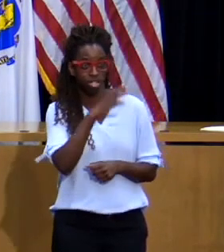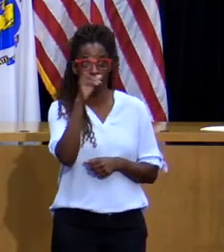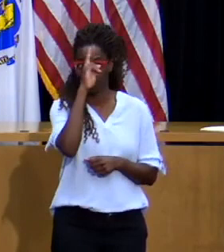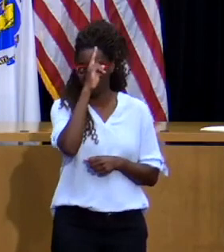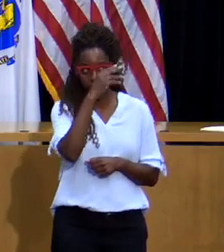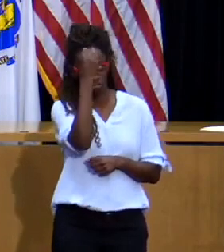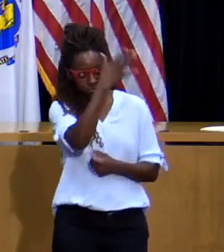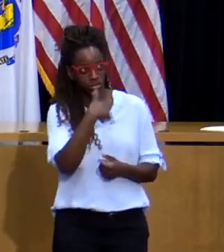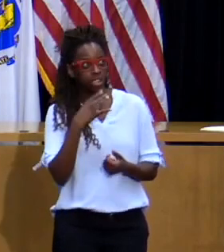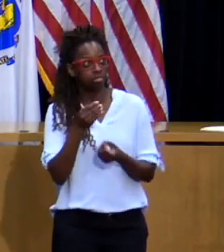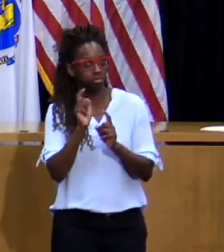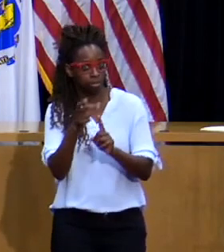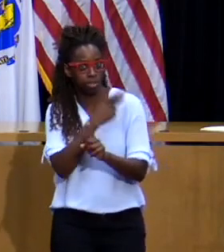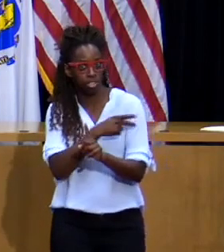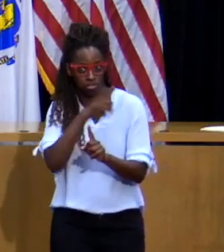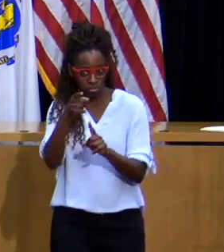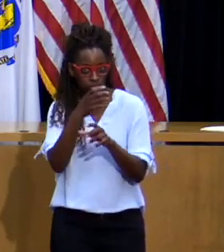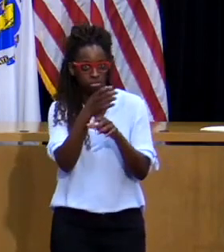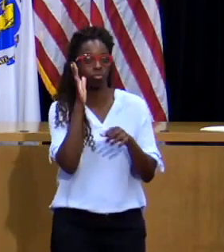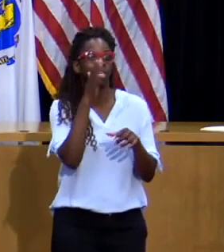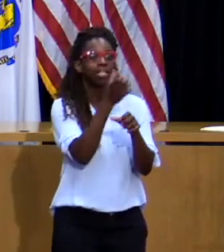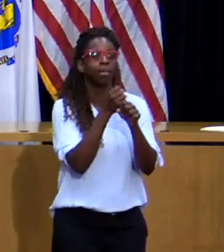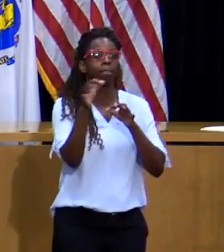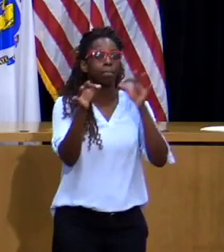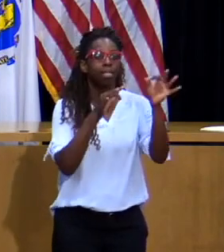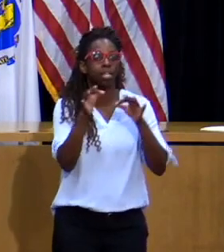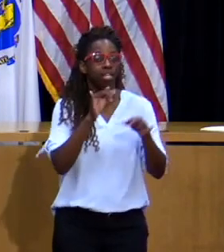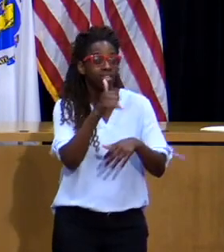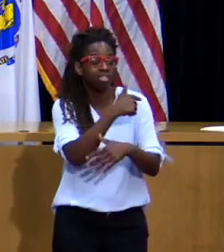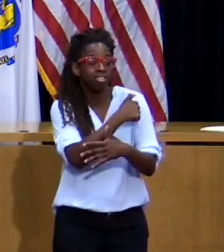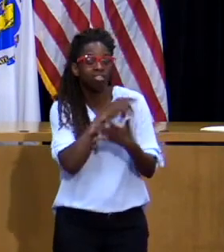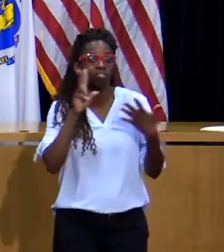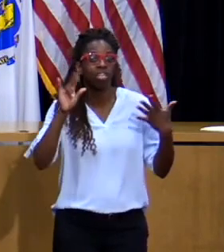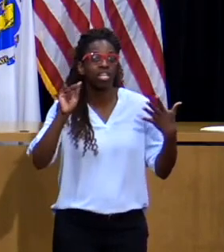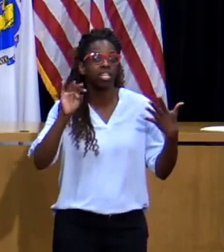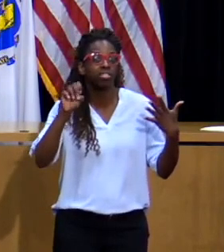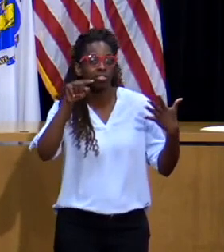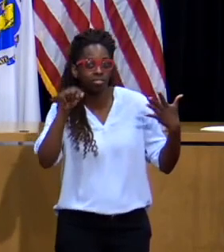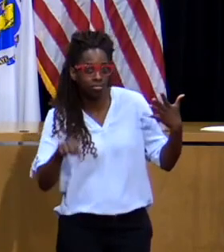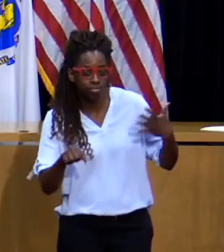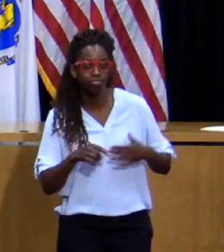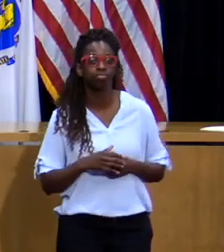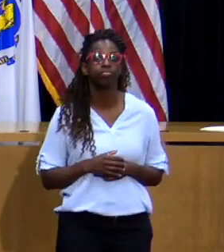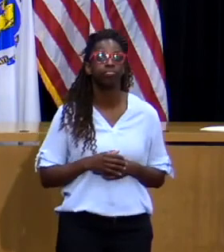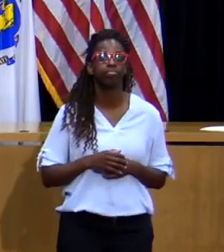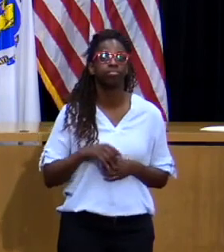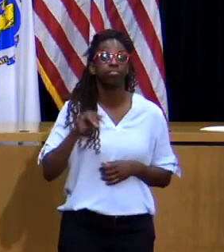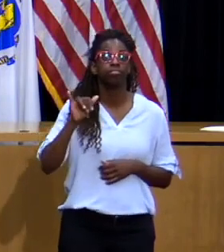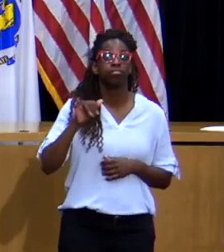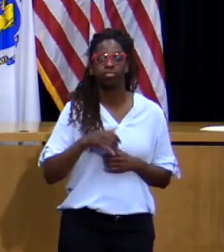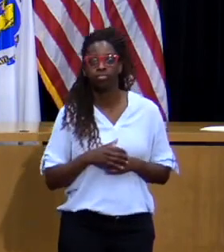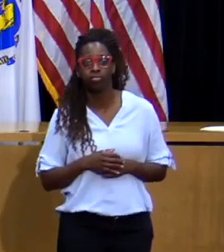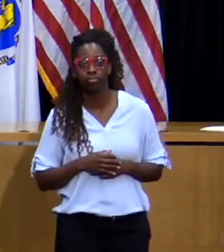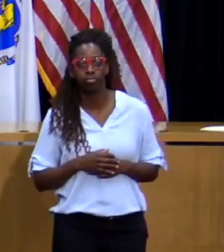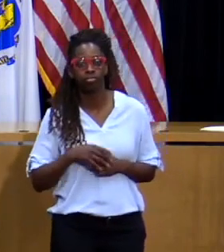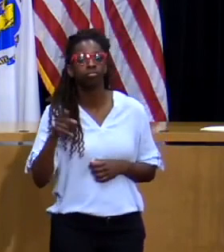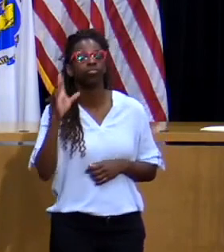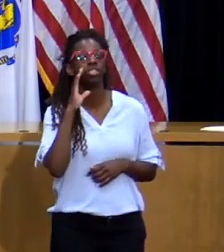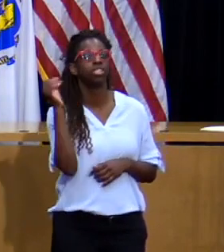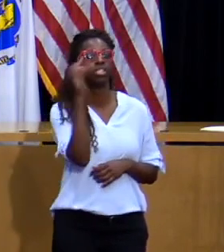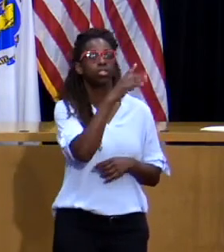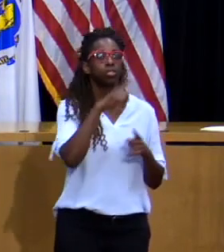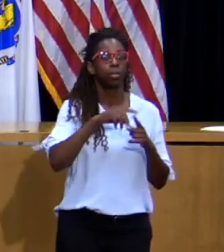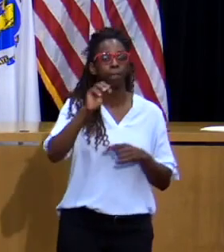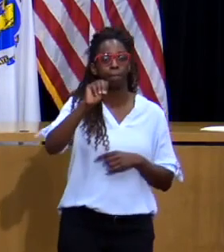to submit the vaccine administered data to the Massachusetts Immunization Information System, which is our source of truth, and reviewing